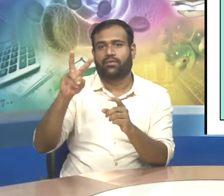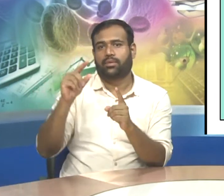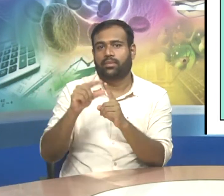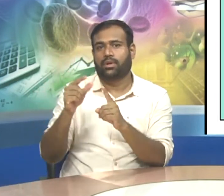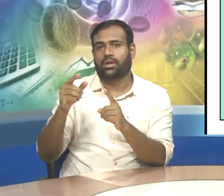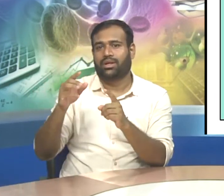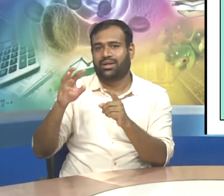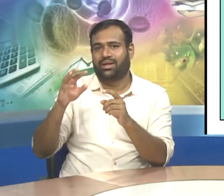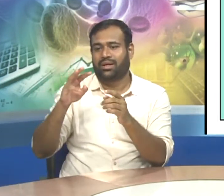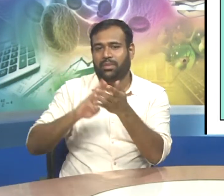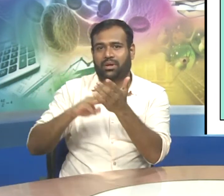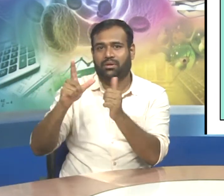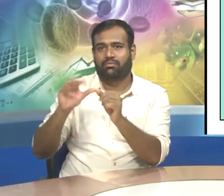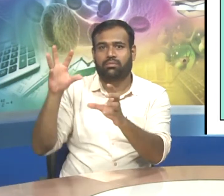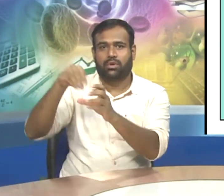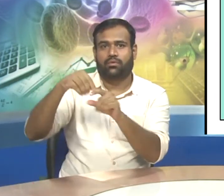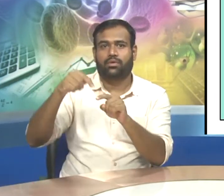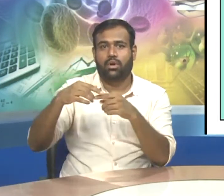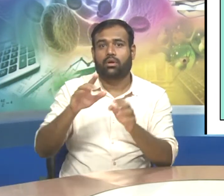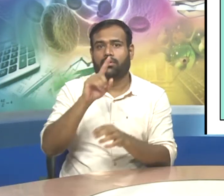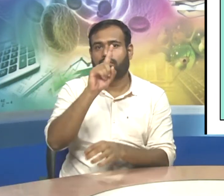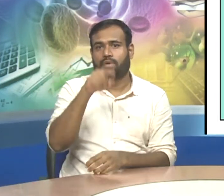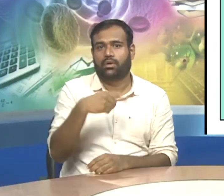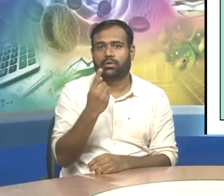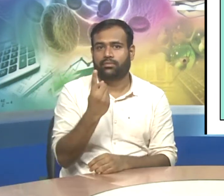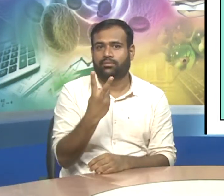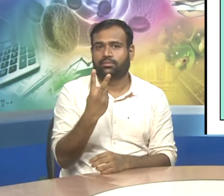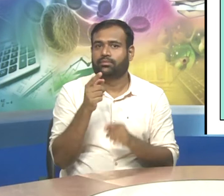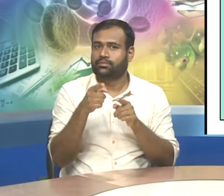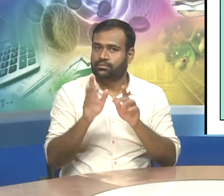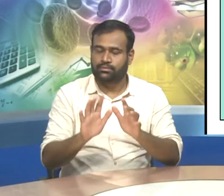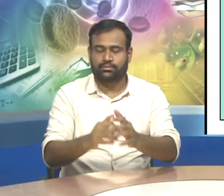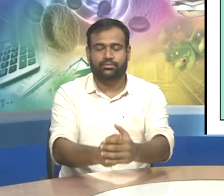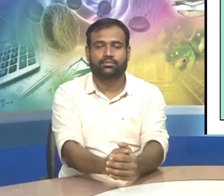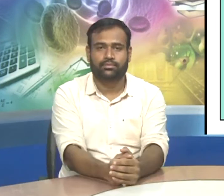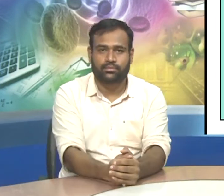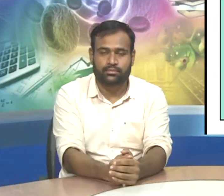the states with a standing of 3 years.